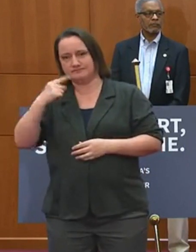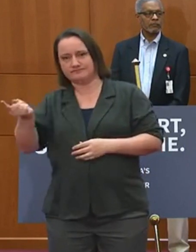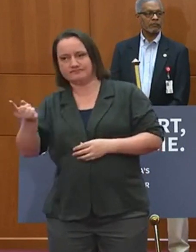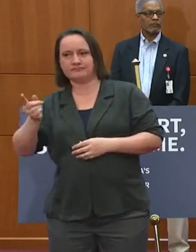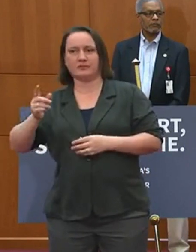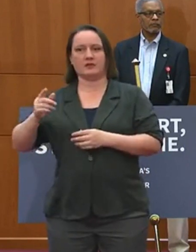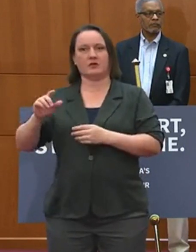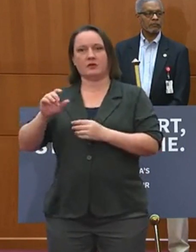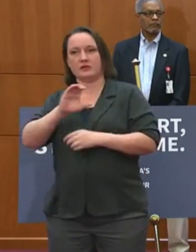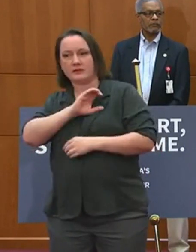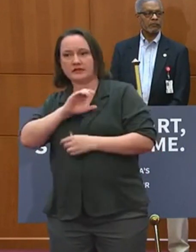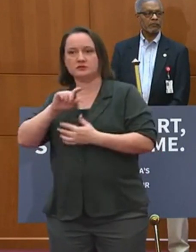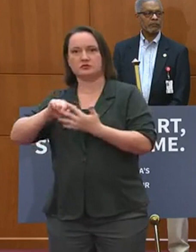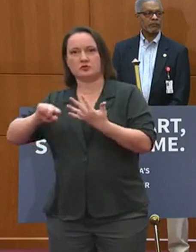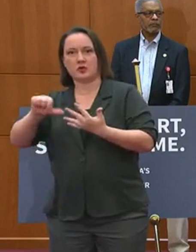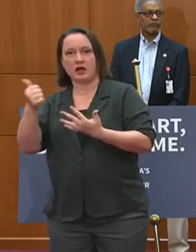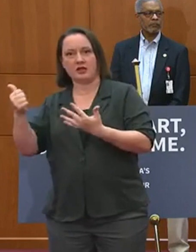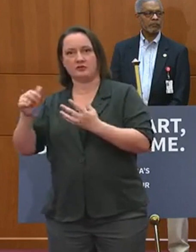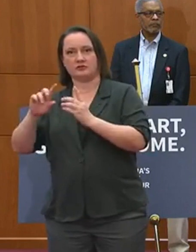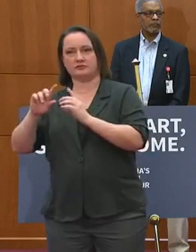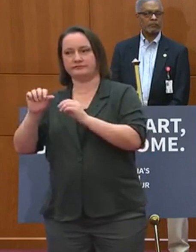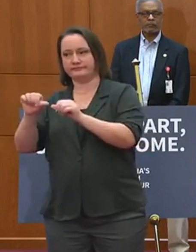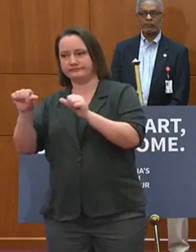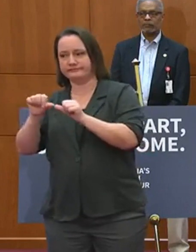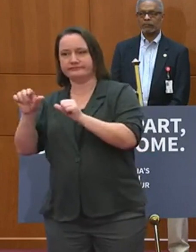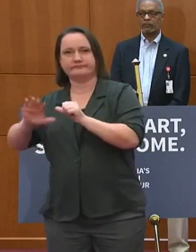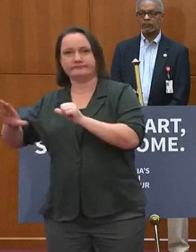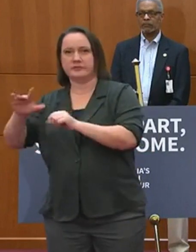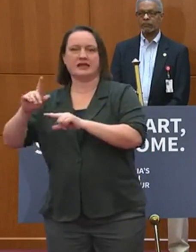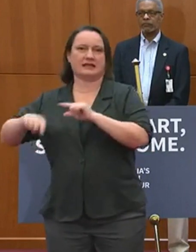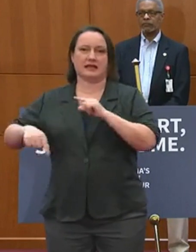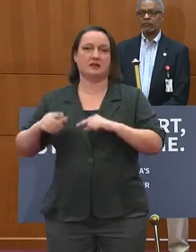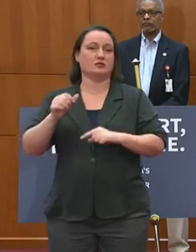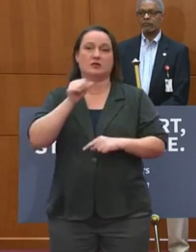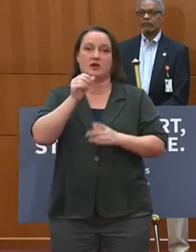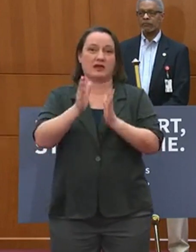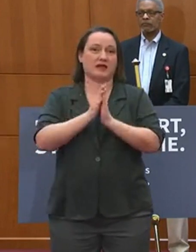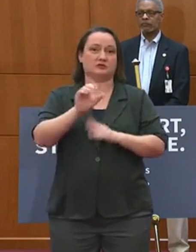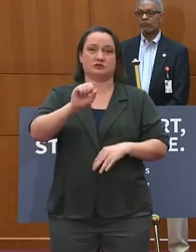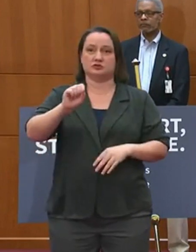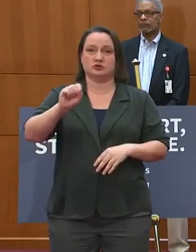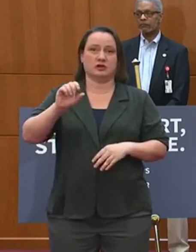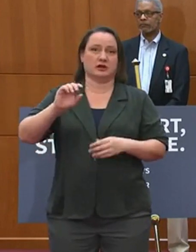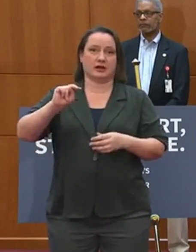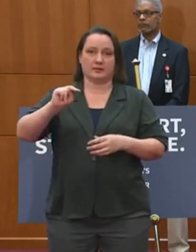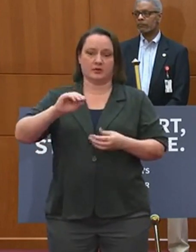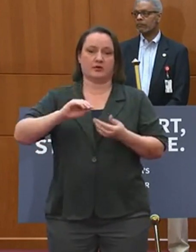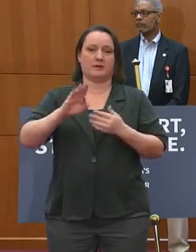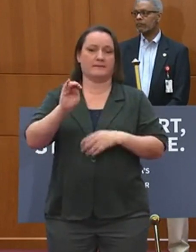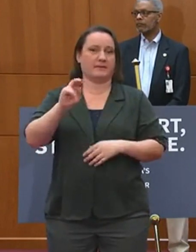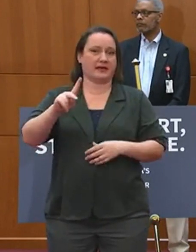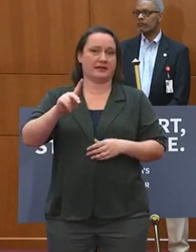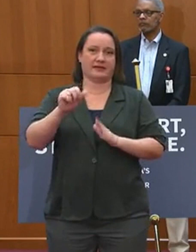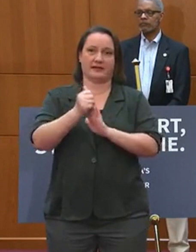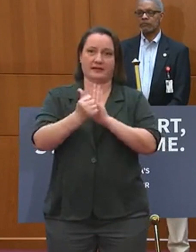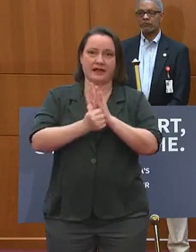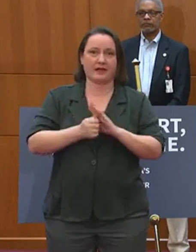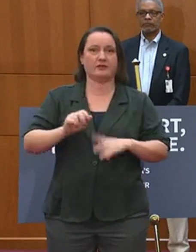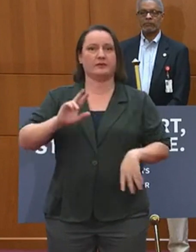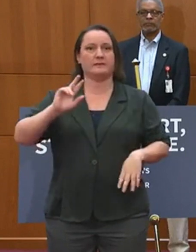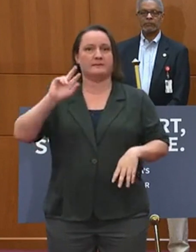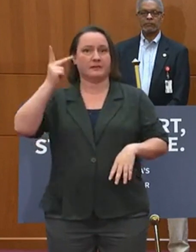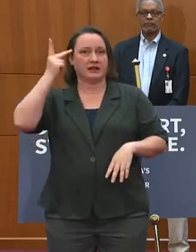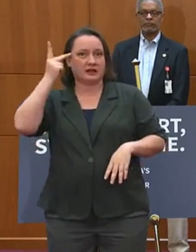else. Additionally, the census will not ask you for your social security number, your bank account information, political affiliation, or